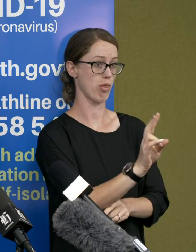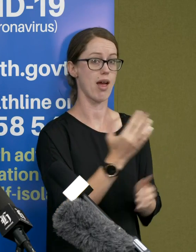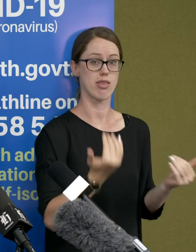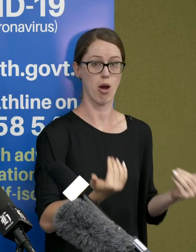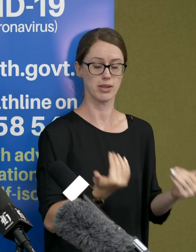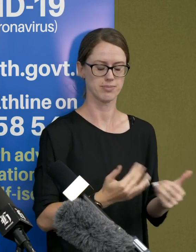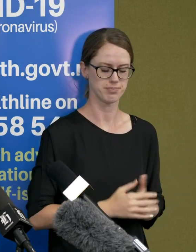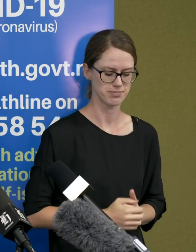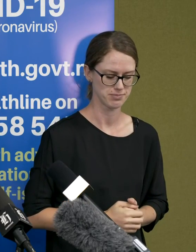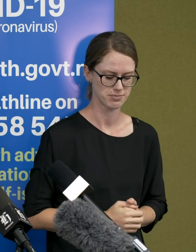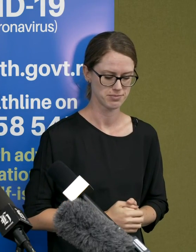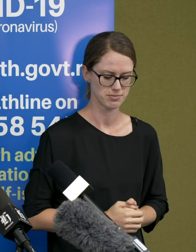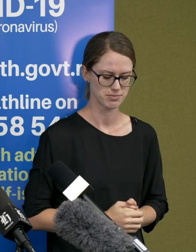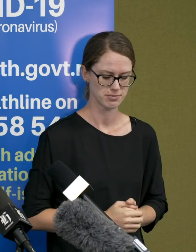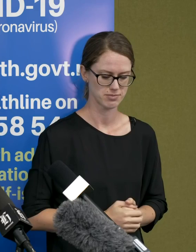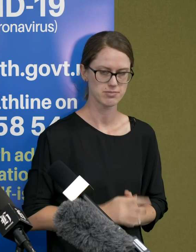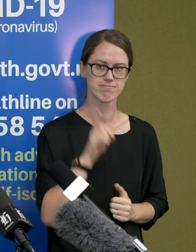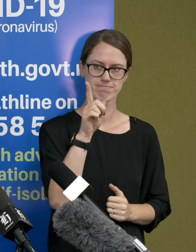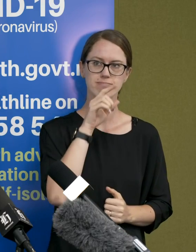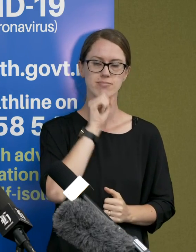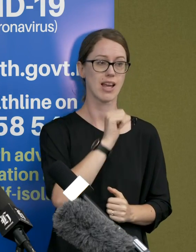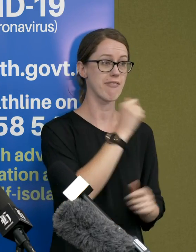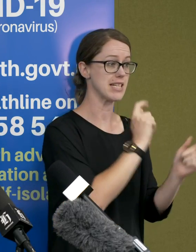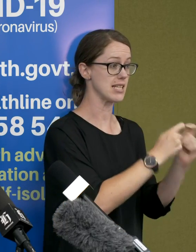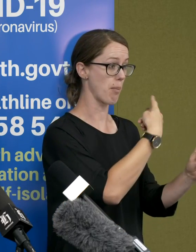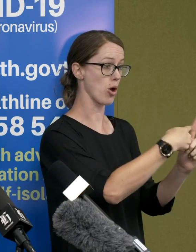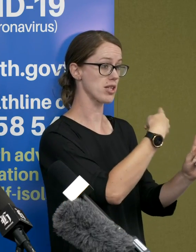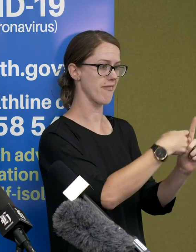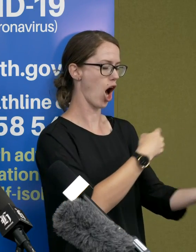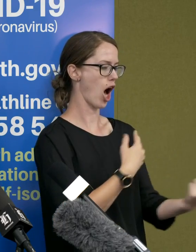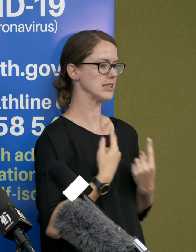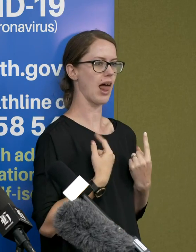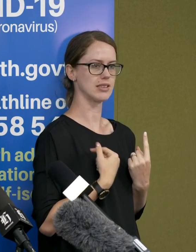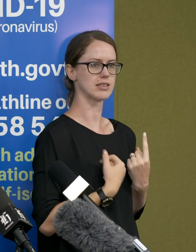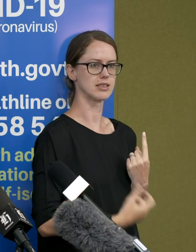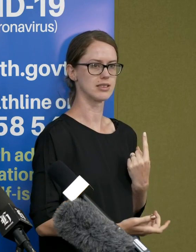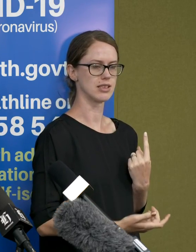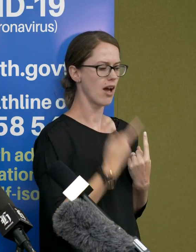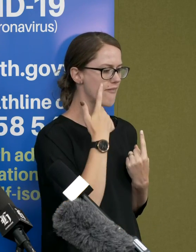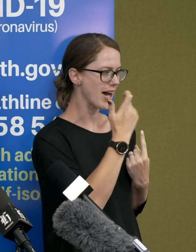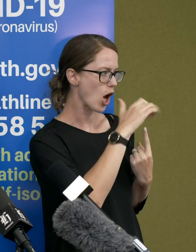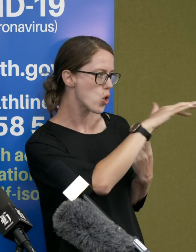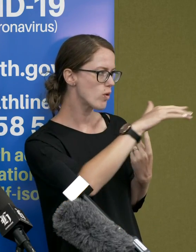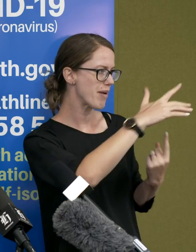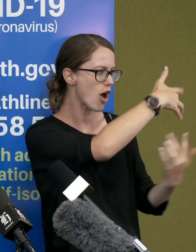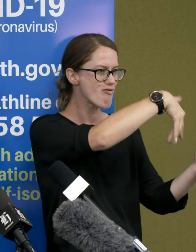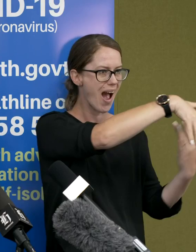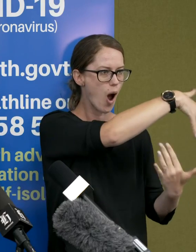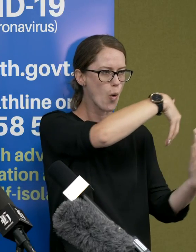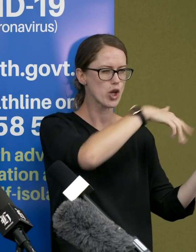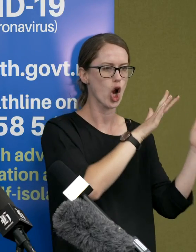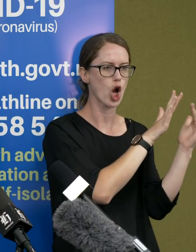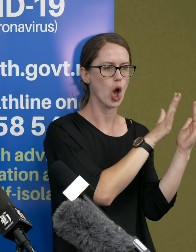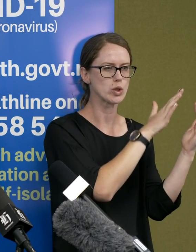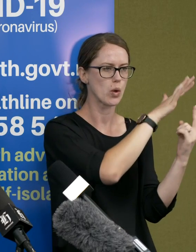moment. As he says, if they test positive, isolate them, find out who they have been in close contact